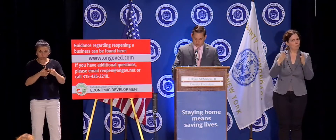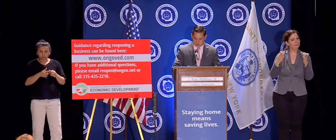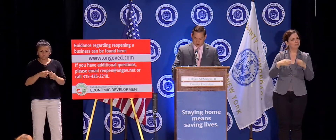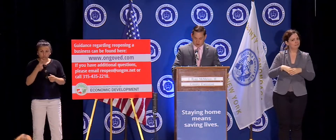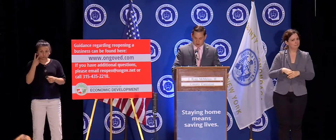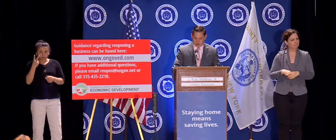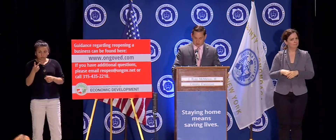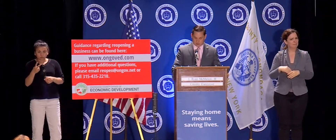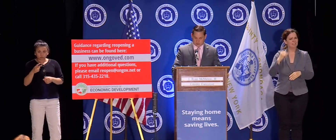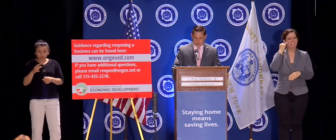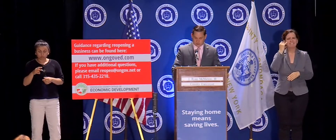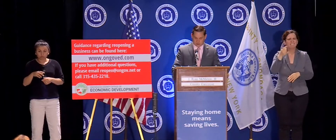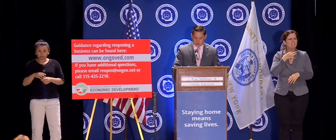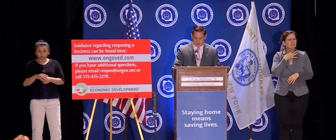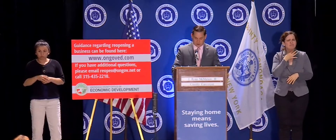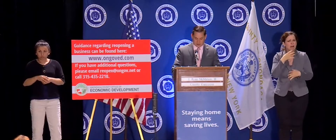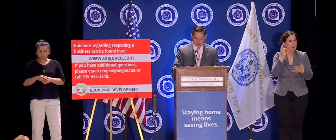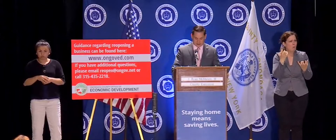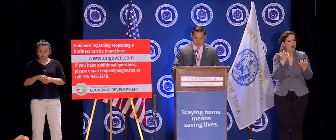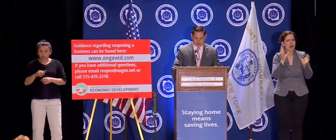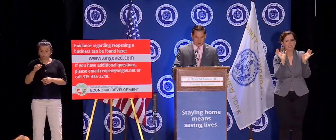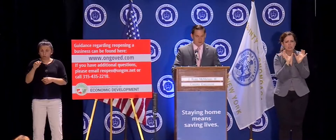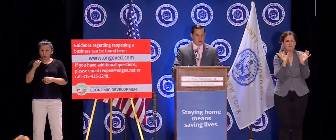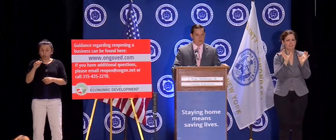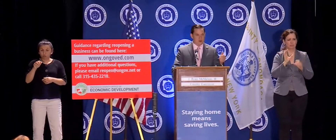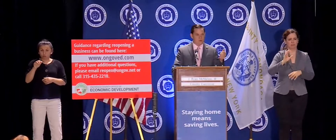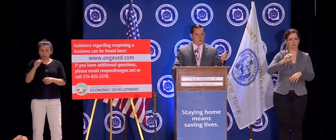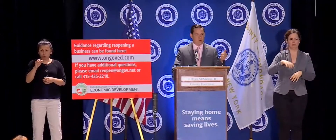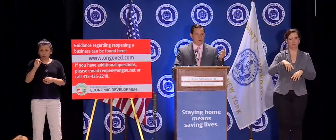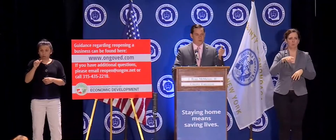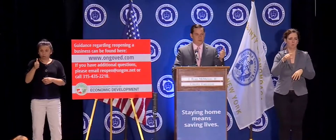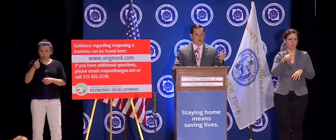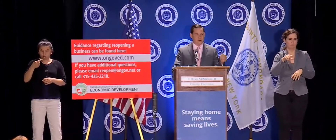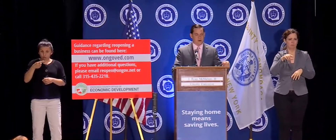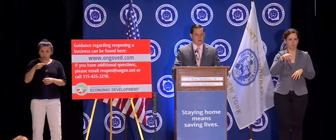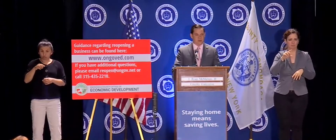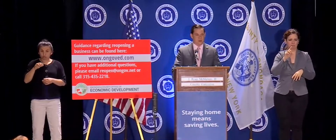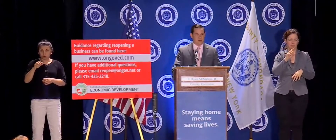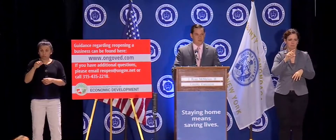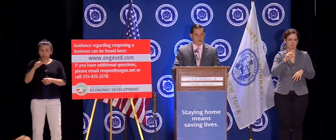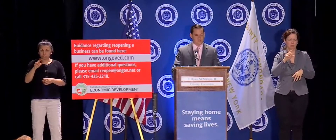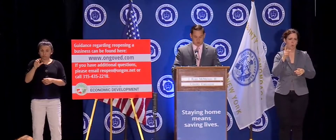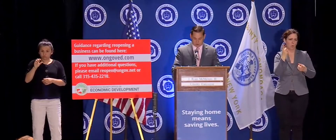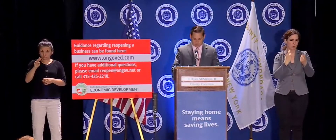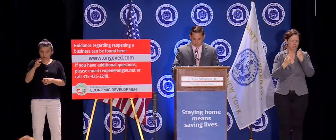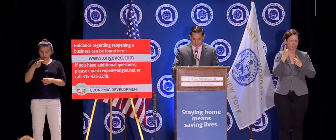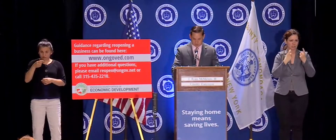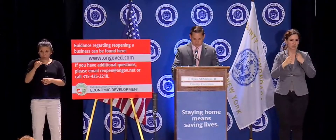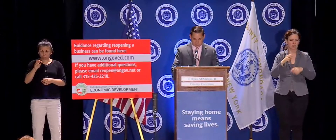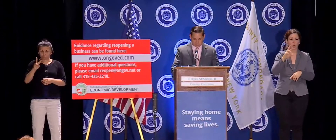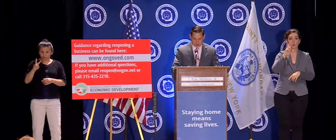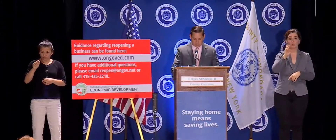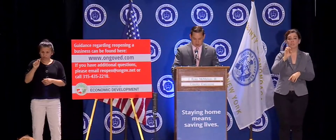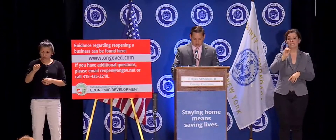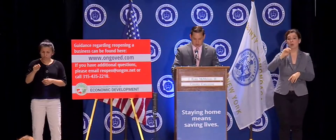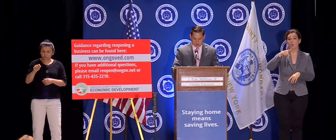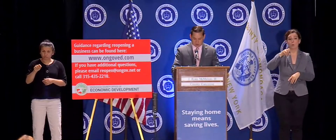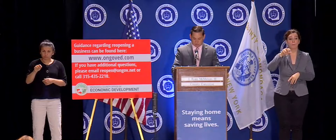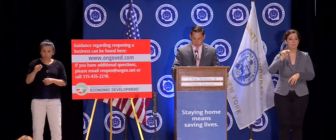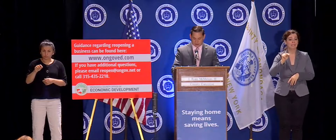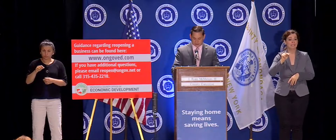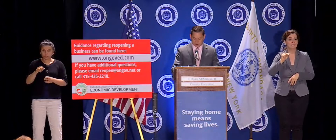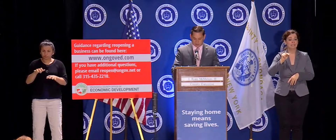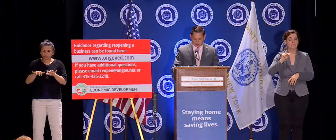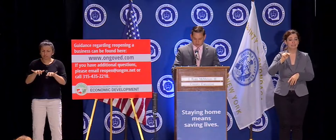ongoved.com. Click on the email form. You can email any questions. You can call us,